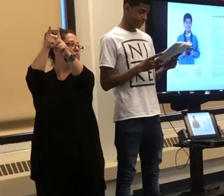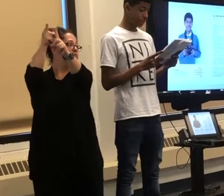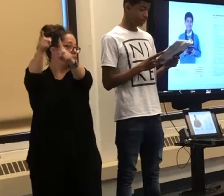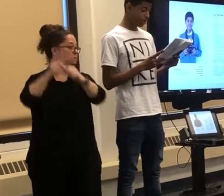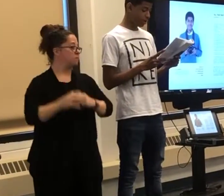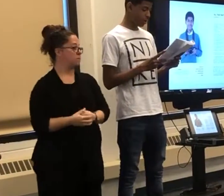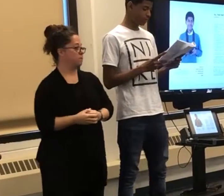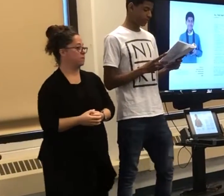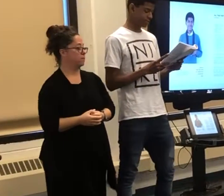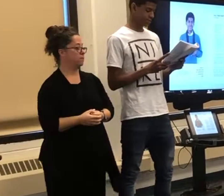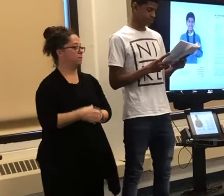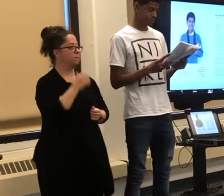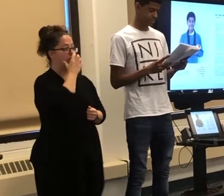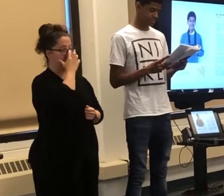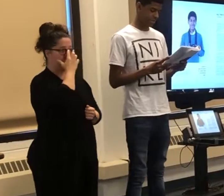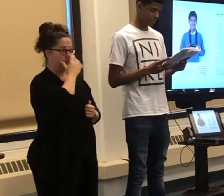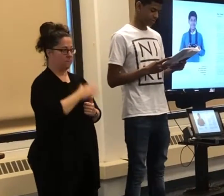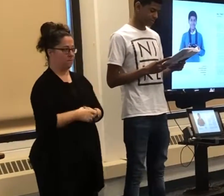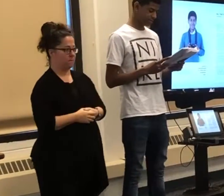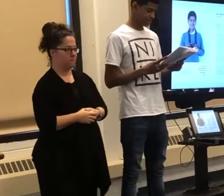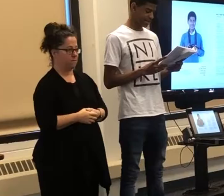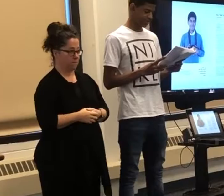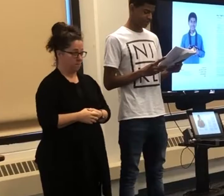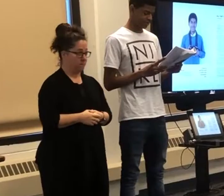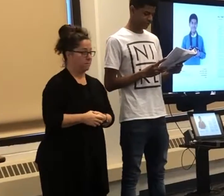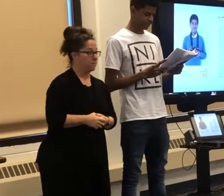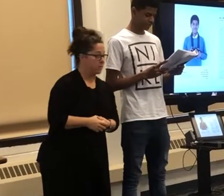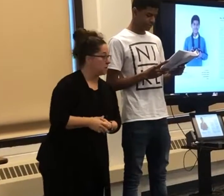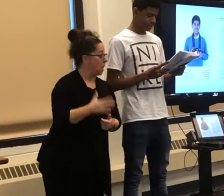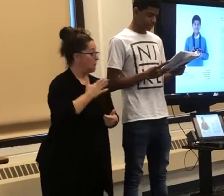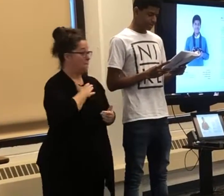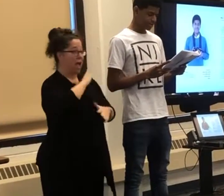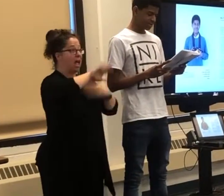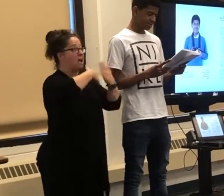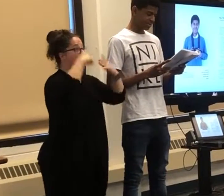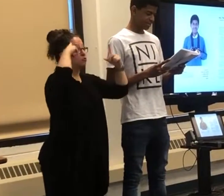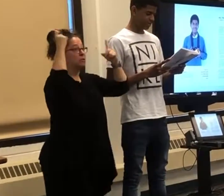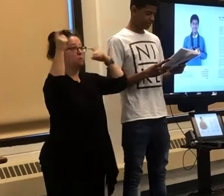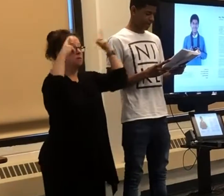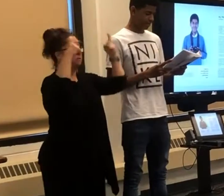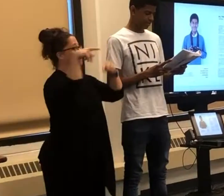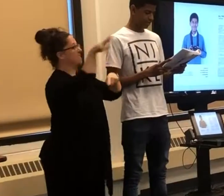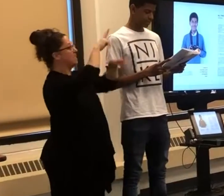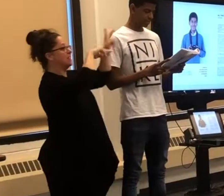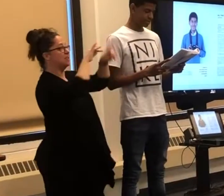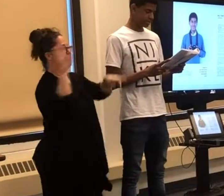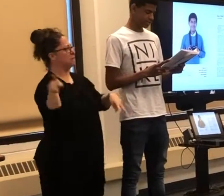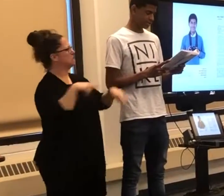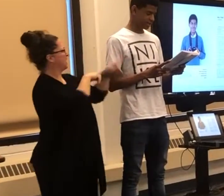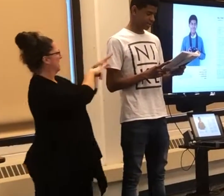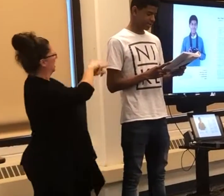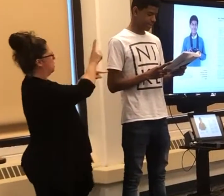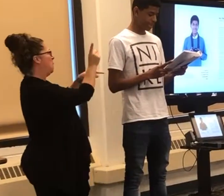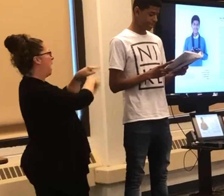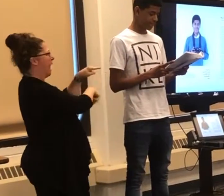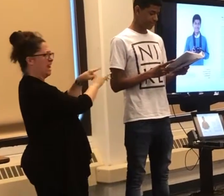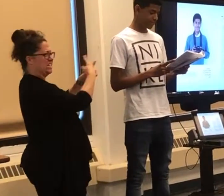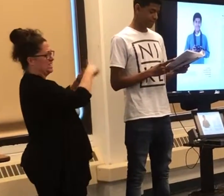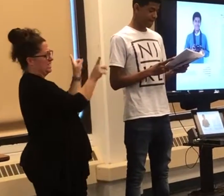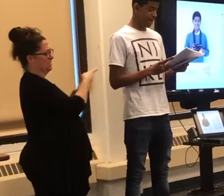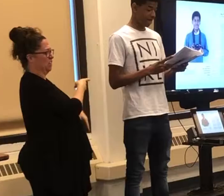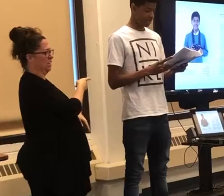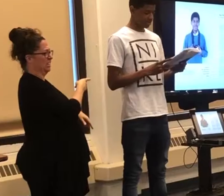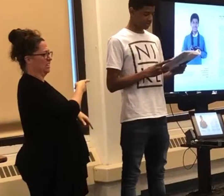put all of these dreams down just because I am different, because I have a different background, because you think that my